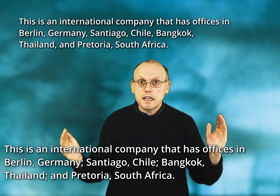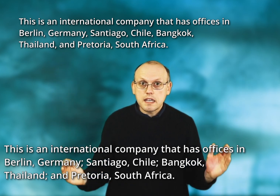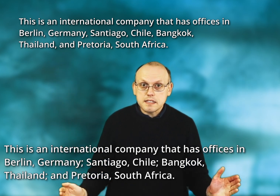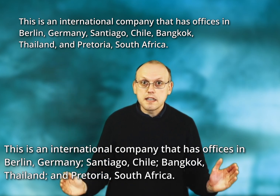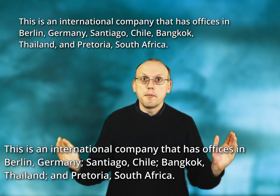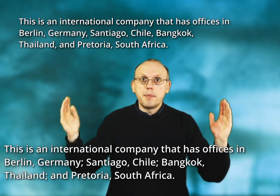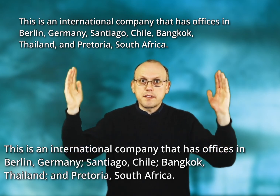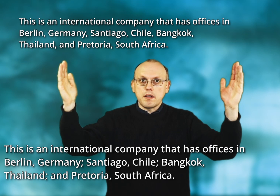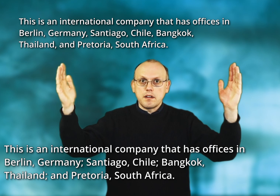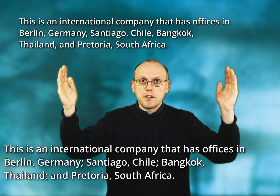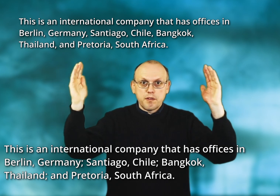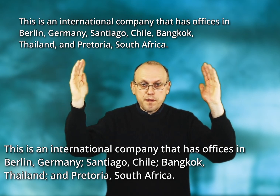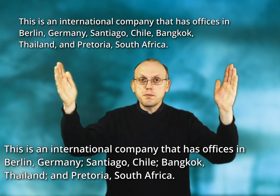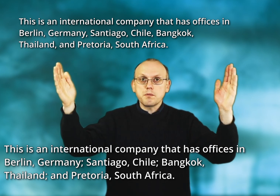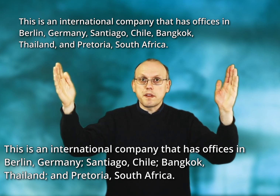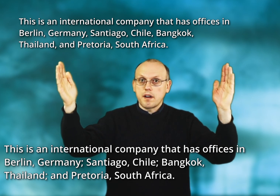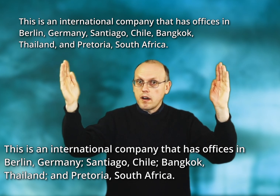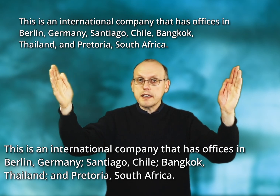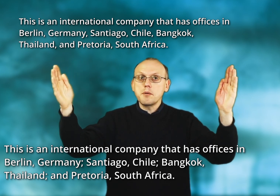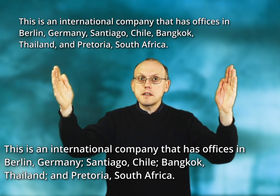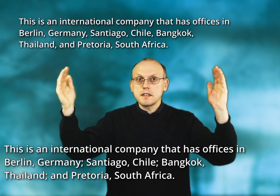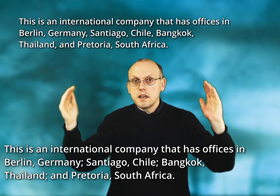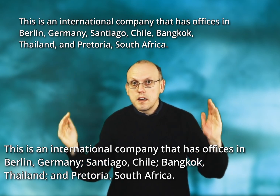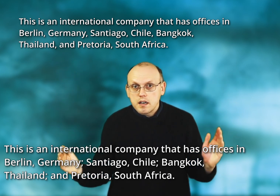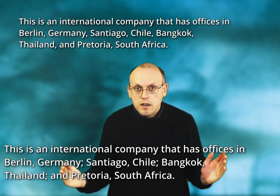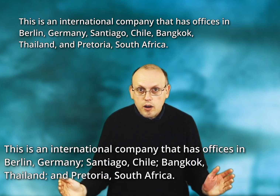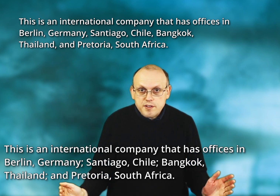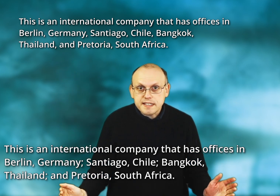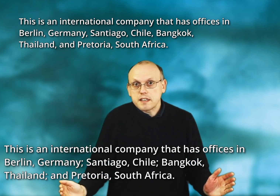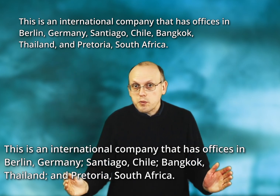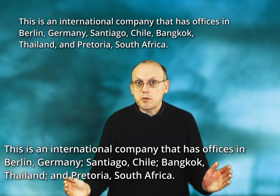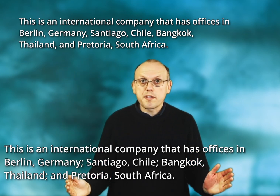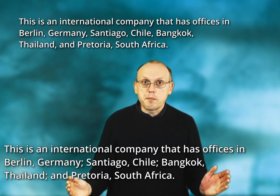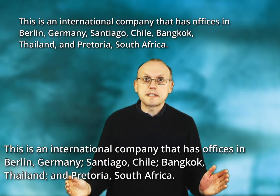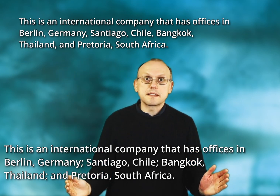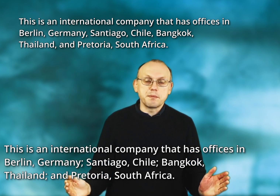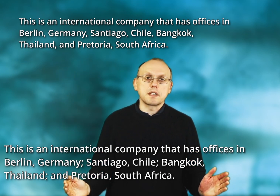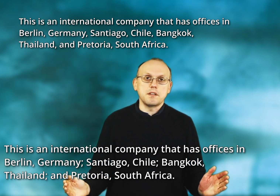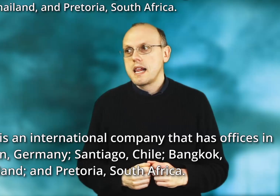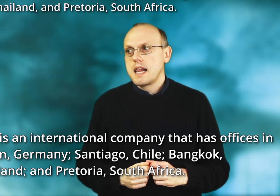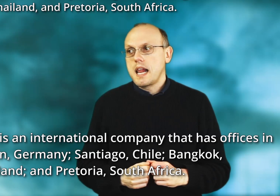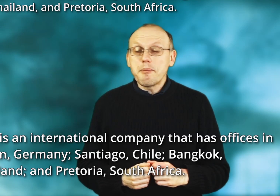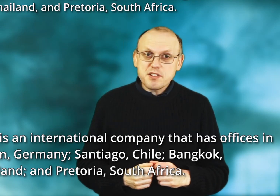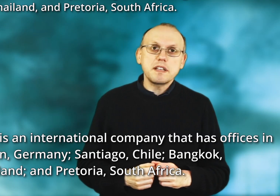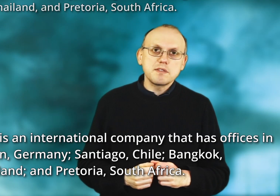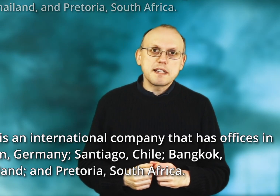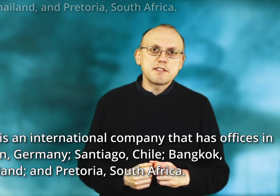is better? First one with only commas, or the second one with commas and semicolons? I bet you're going to say the second